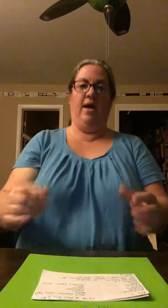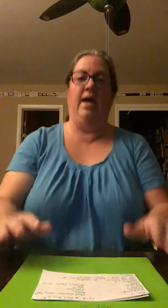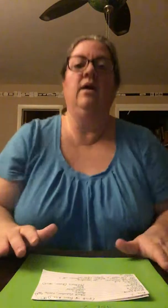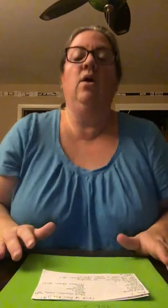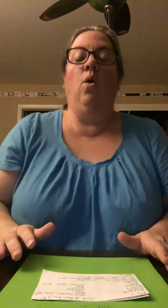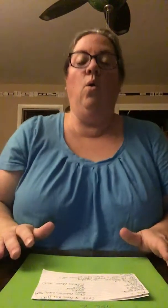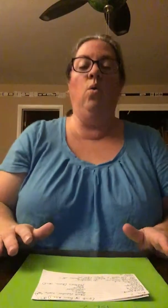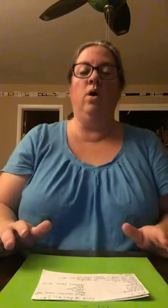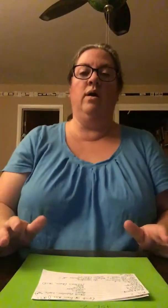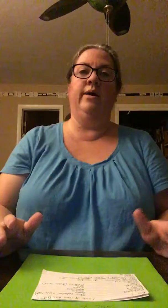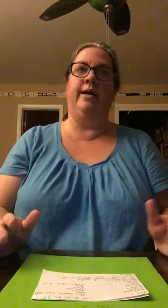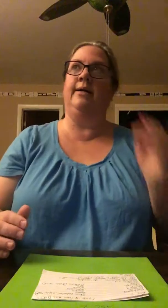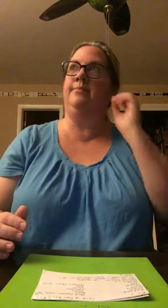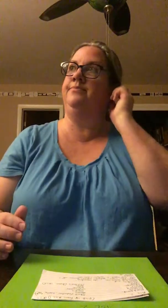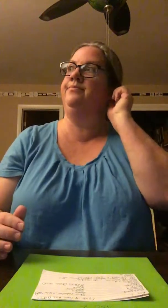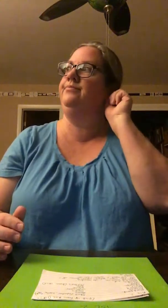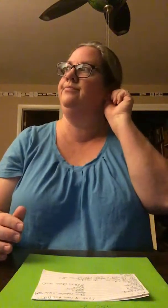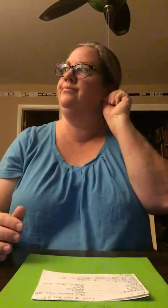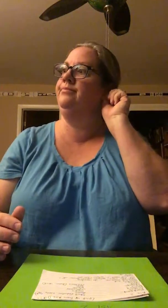Okay? Or,